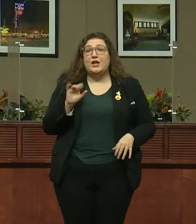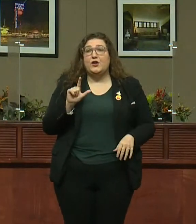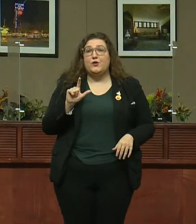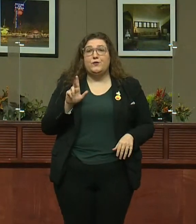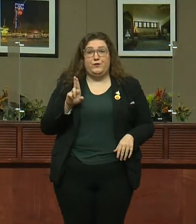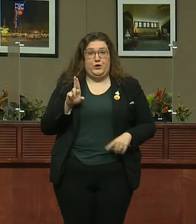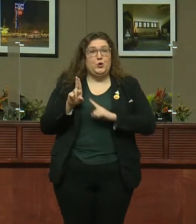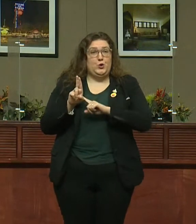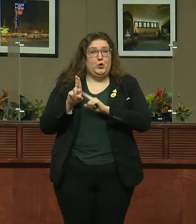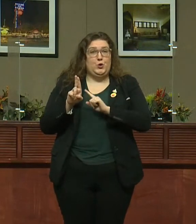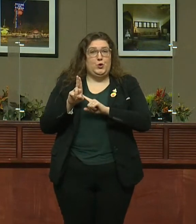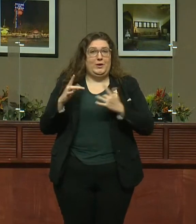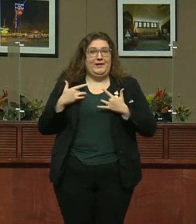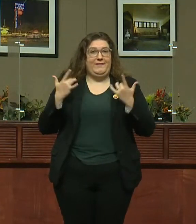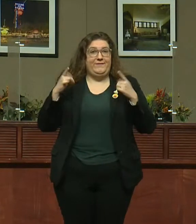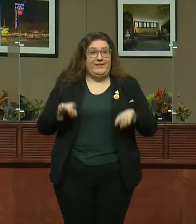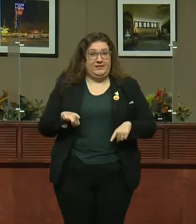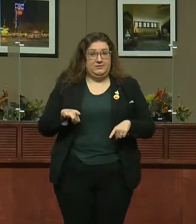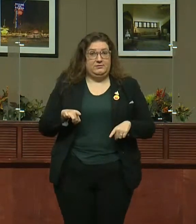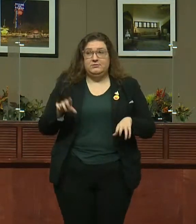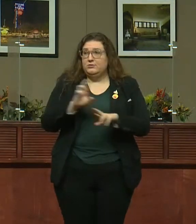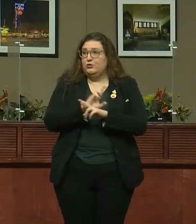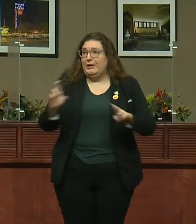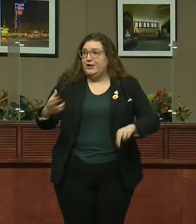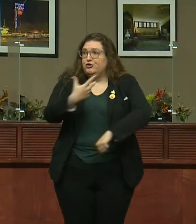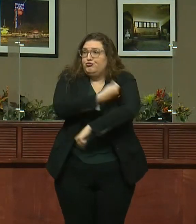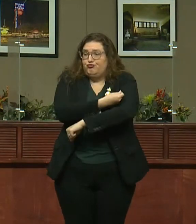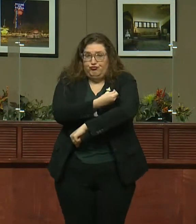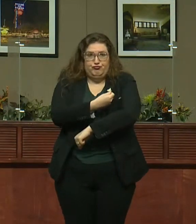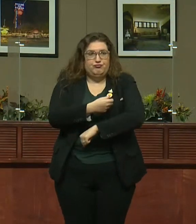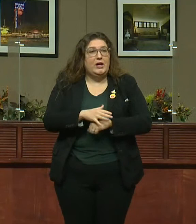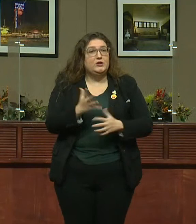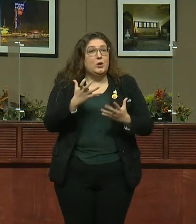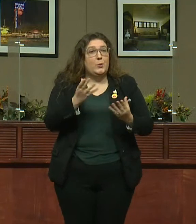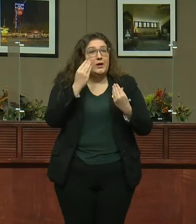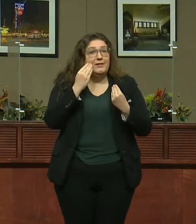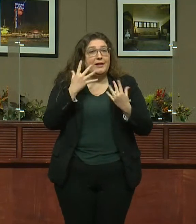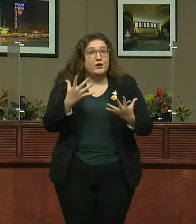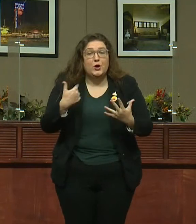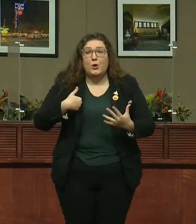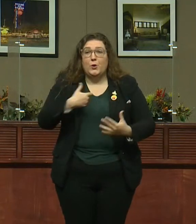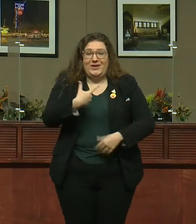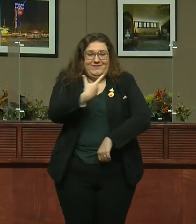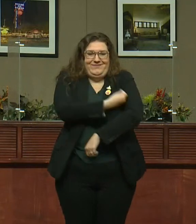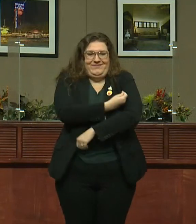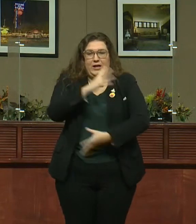last month, during this month and the month before. So I want to tell you that we vaccinated